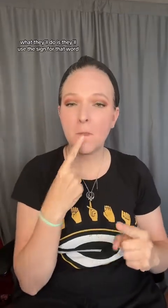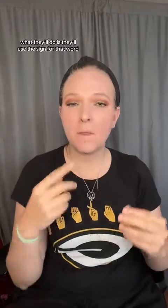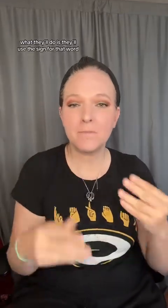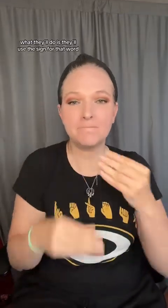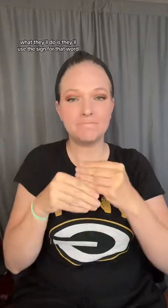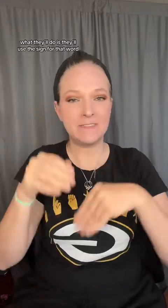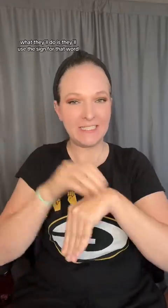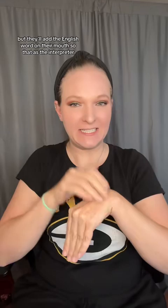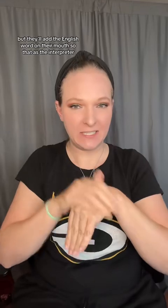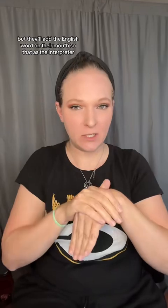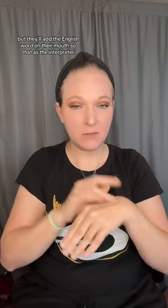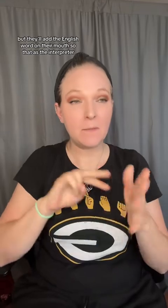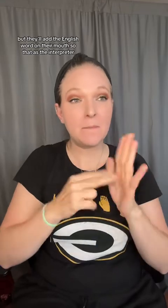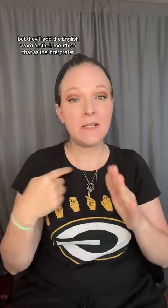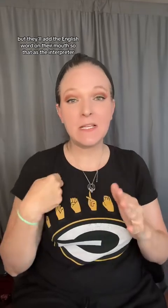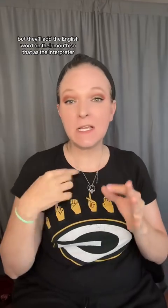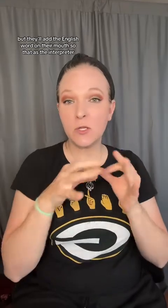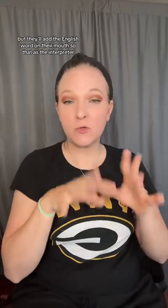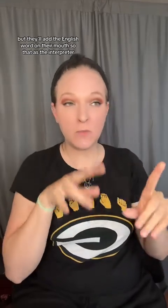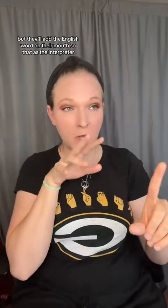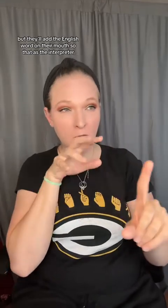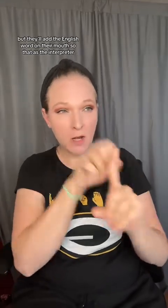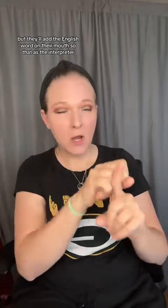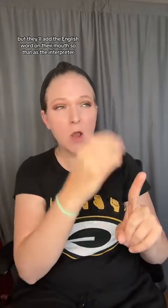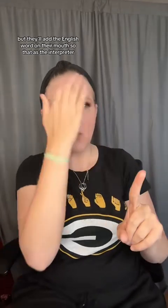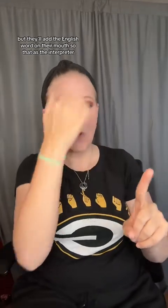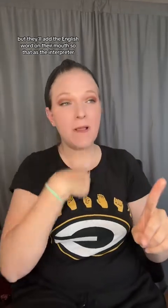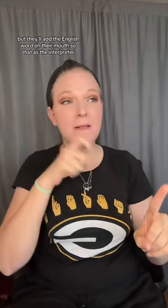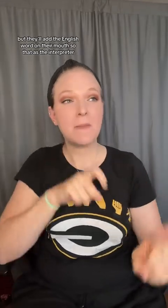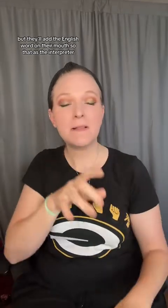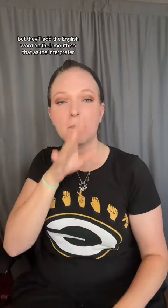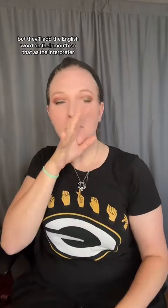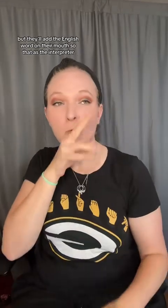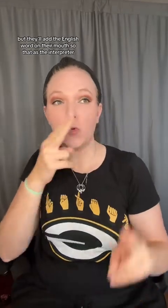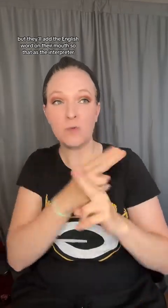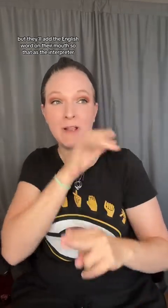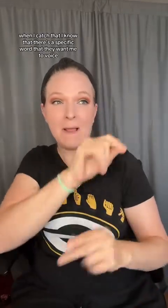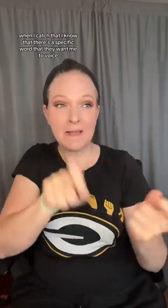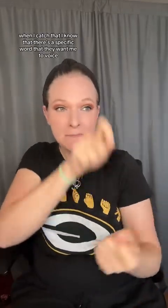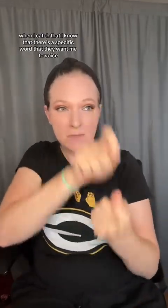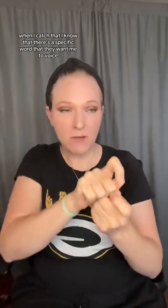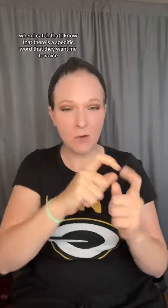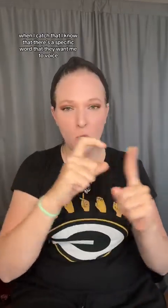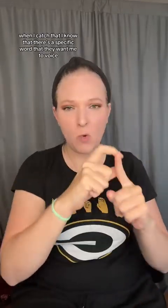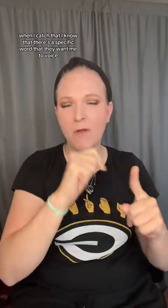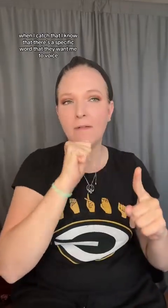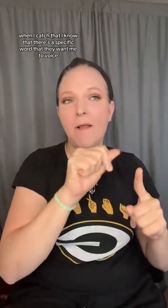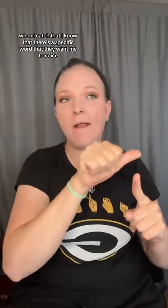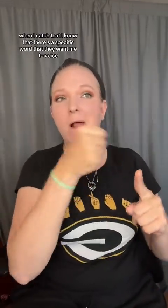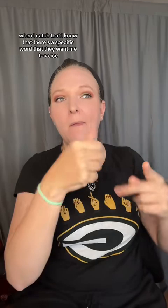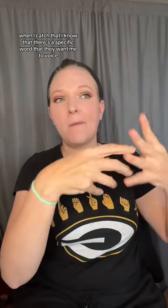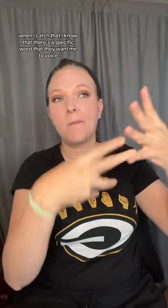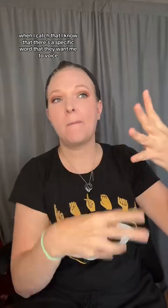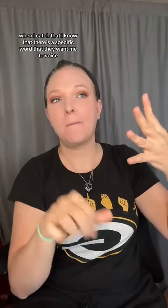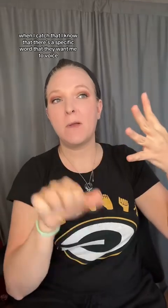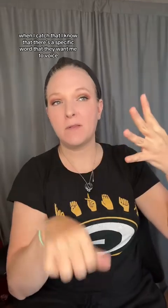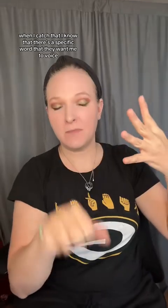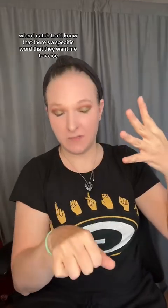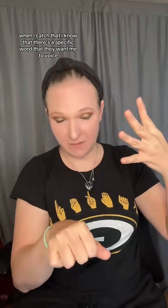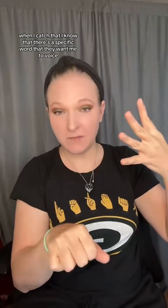for that word, but they'll add the English word on their mouth. So that as the interpreter, when I catch that, I know that there's a specific